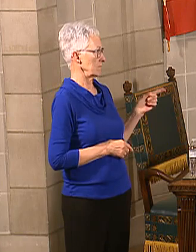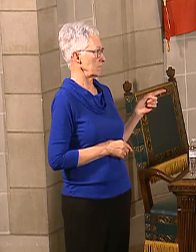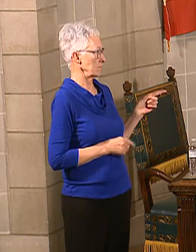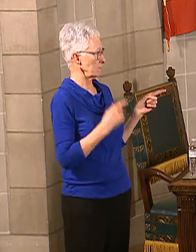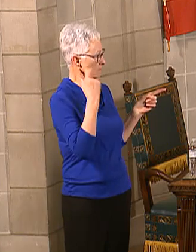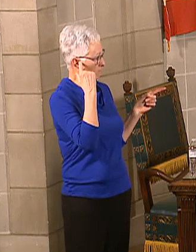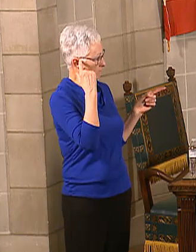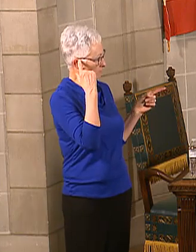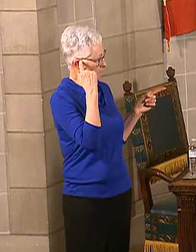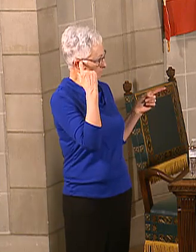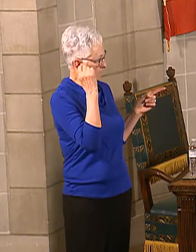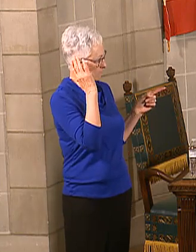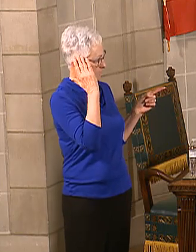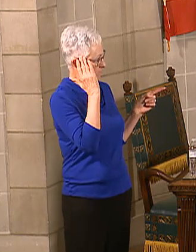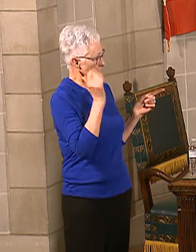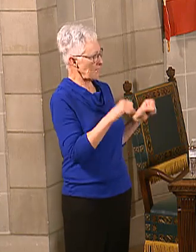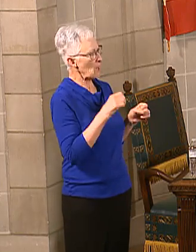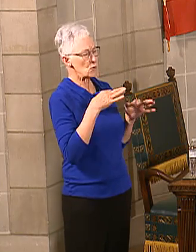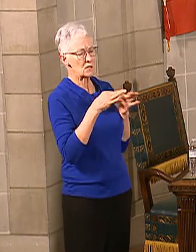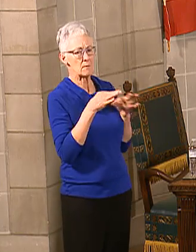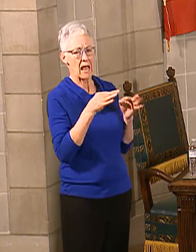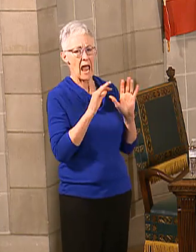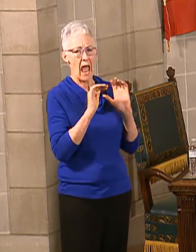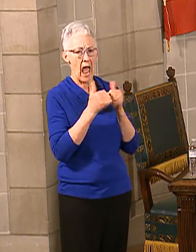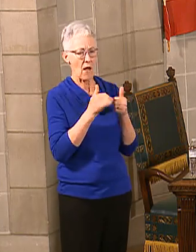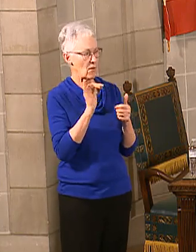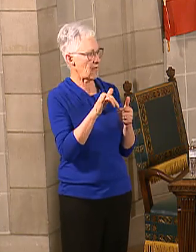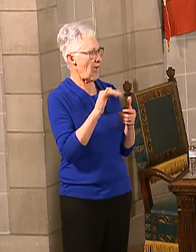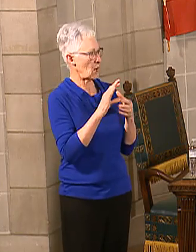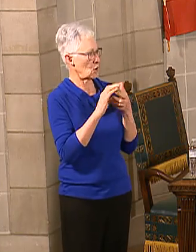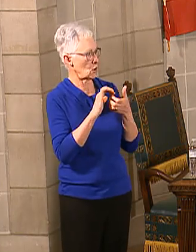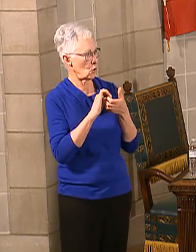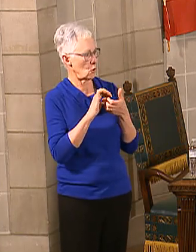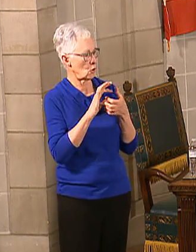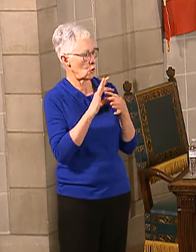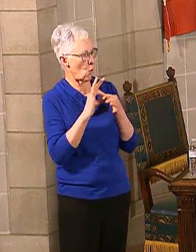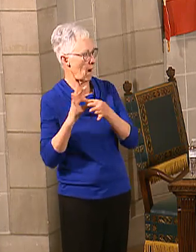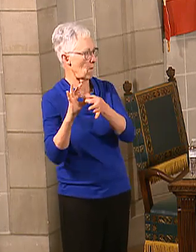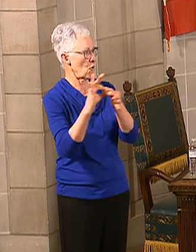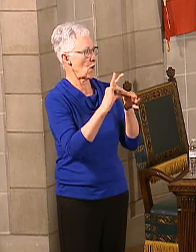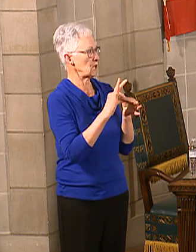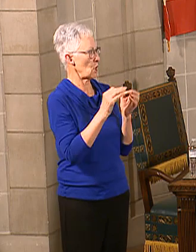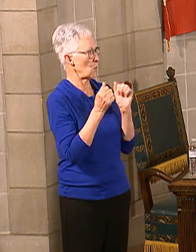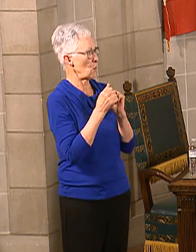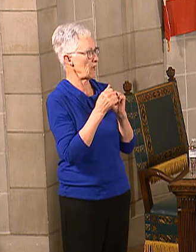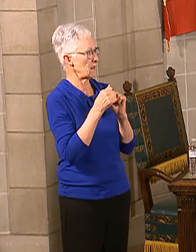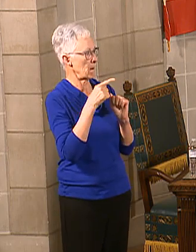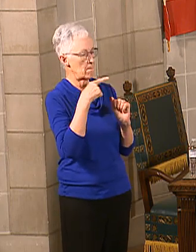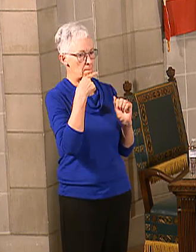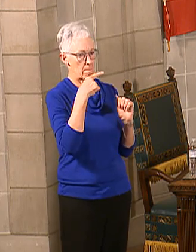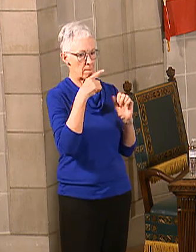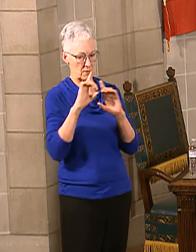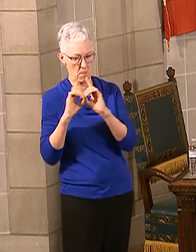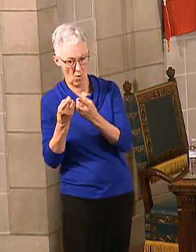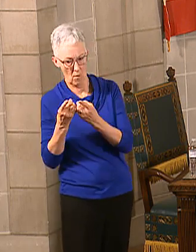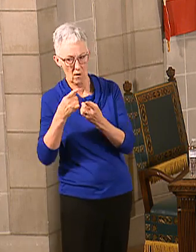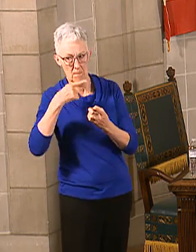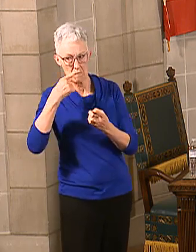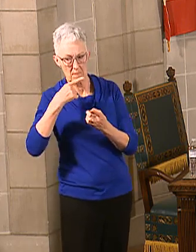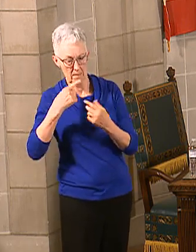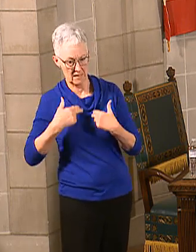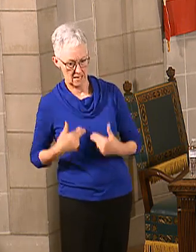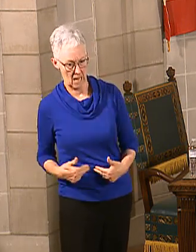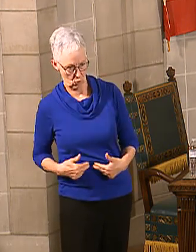that whole process worked between the cooperation between the state and the local public health officials and Carter House and that sort of thing. Yes, we received a